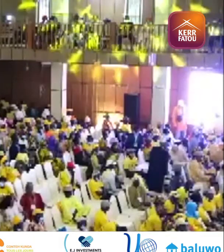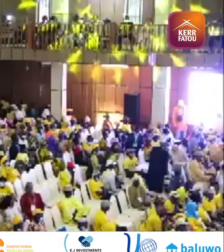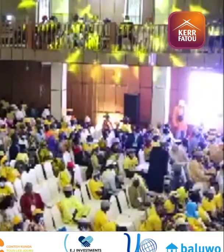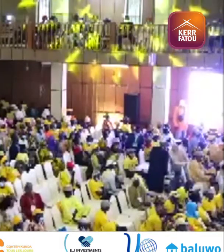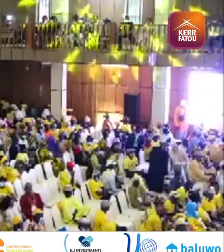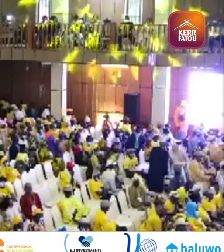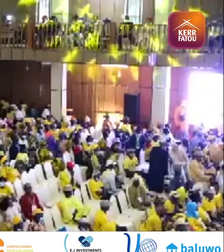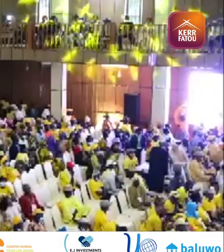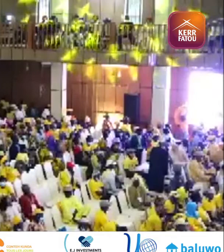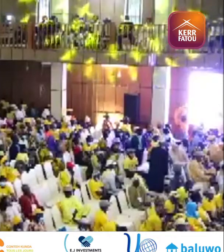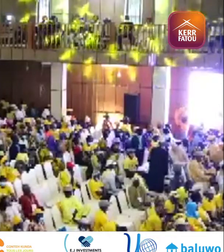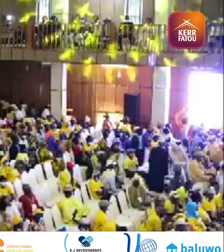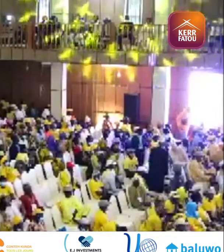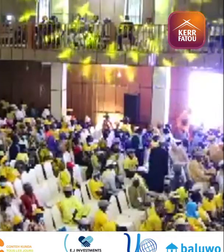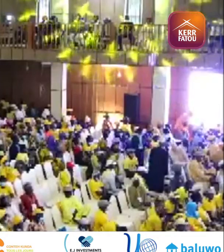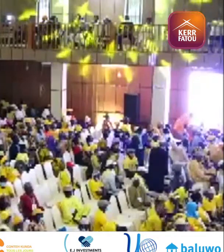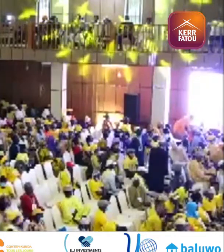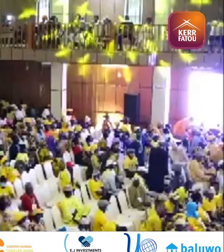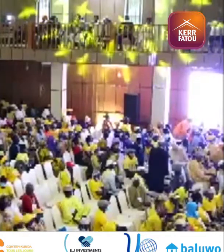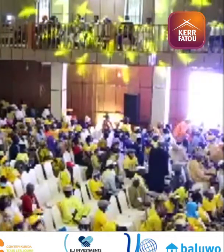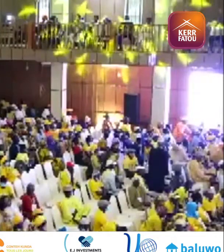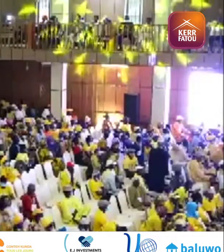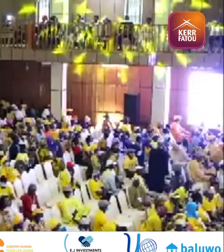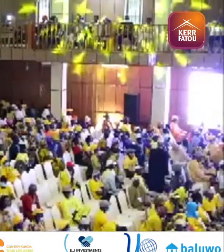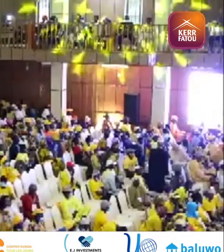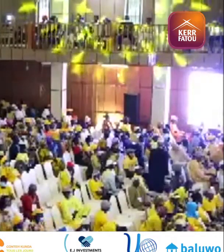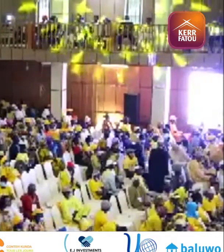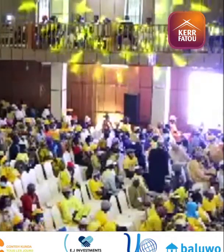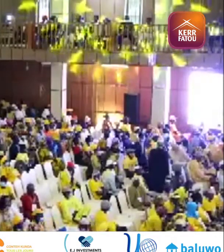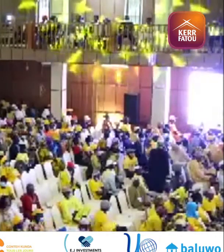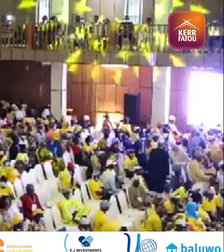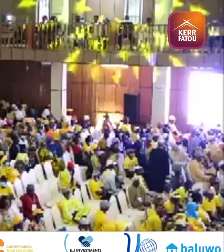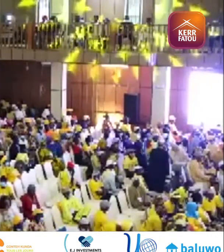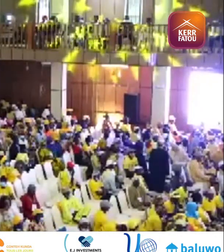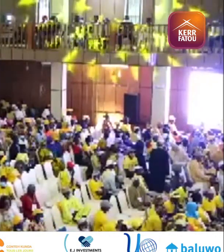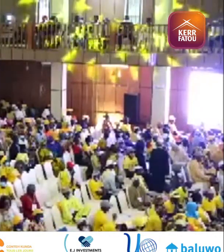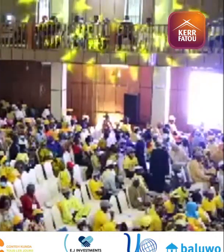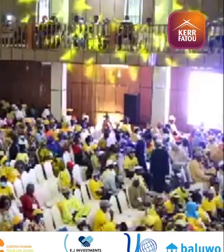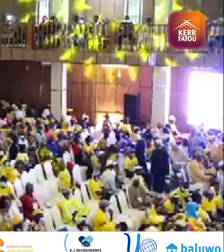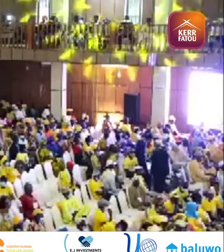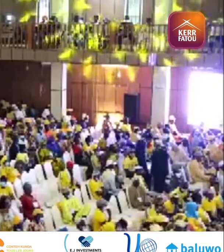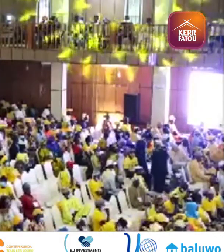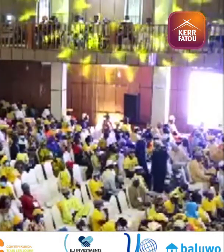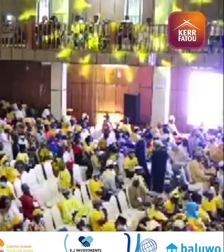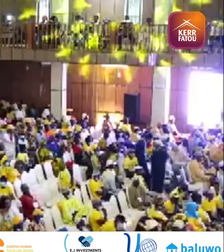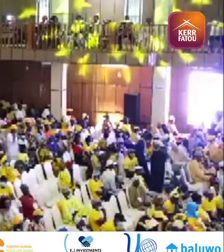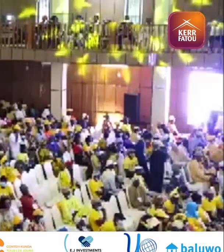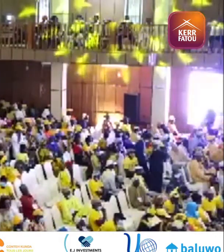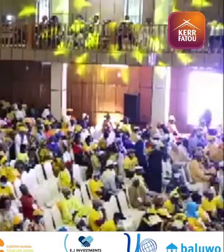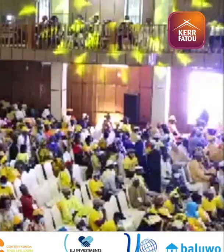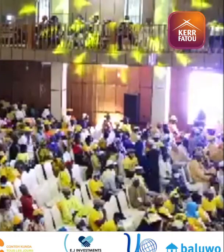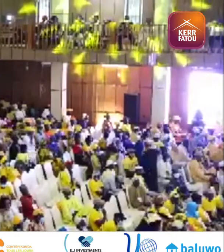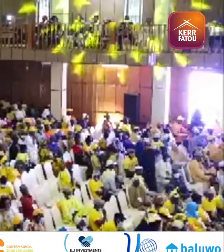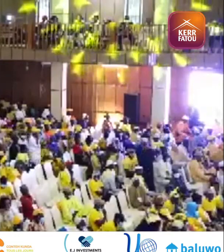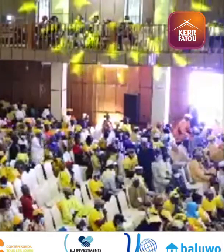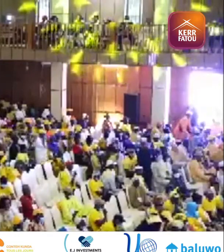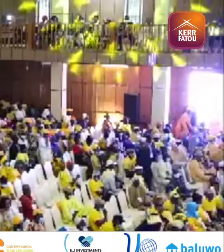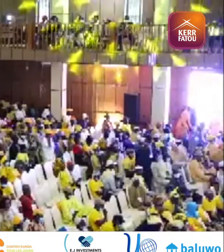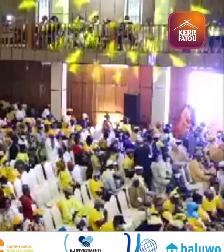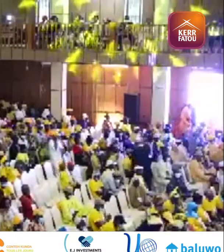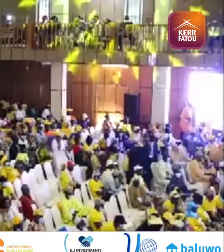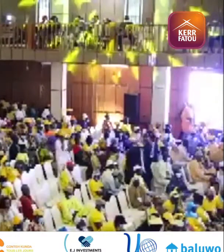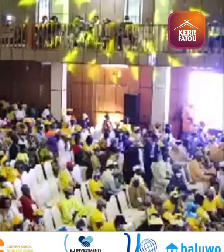to corruption, lack of transparency in public procurement of large government projects, abuse of